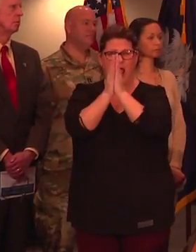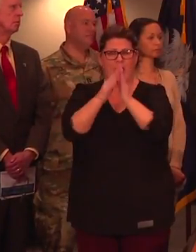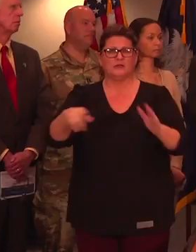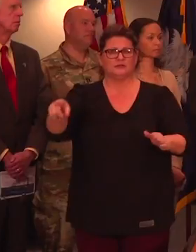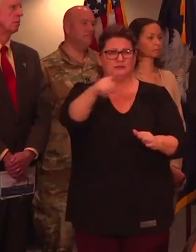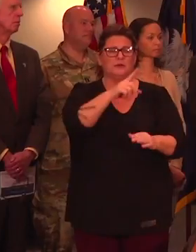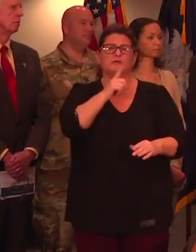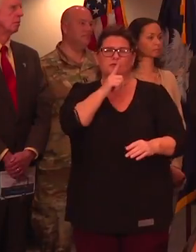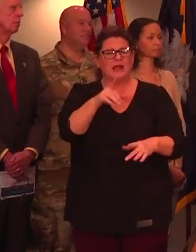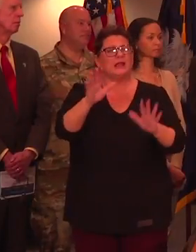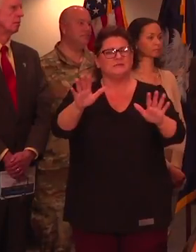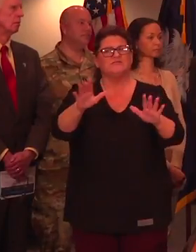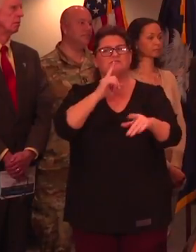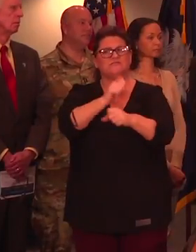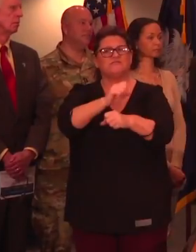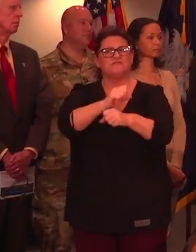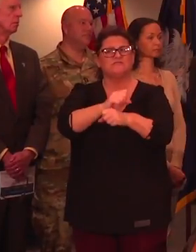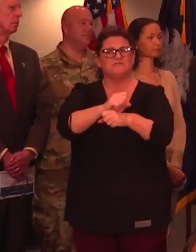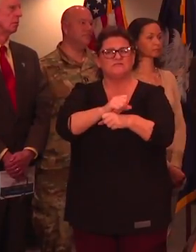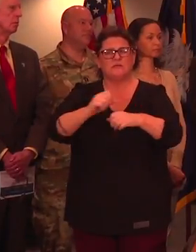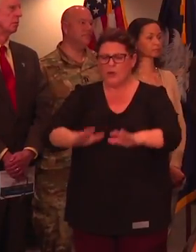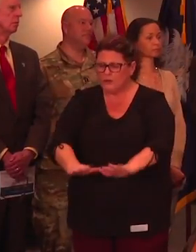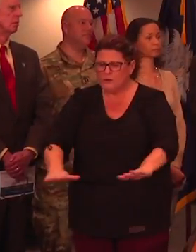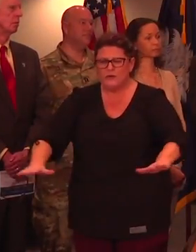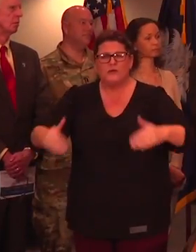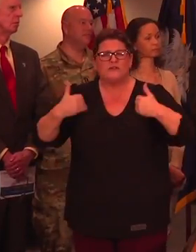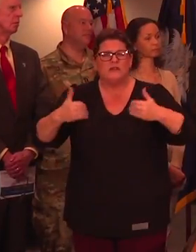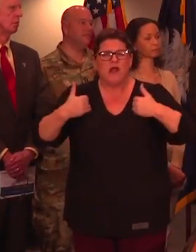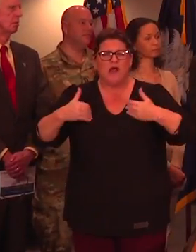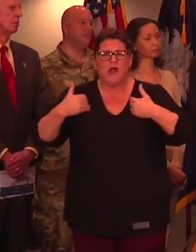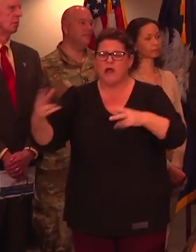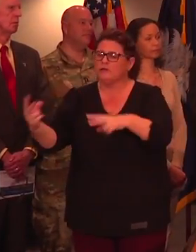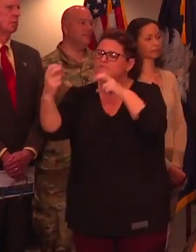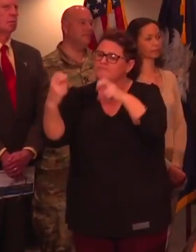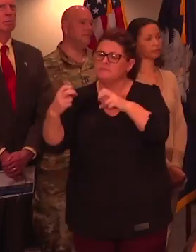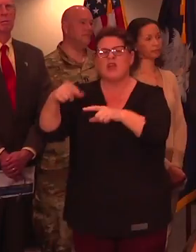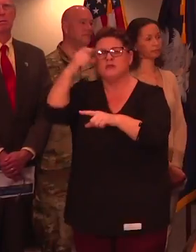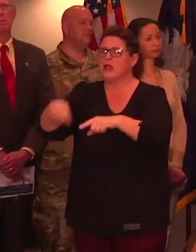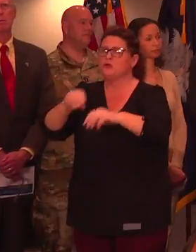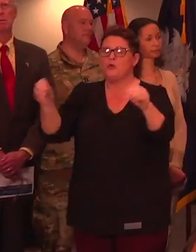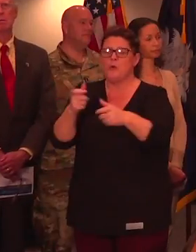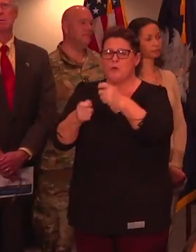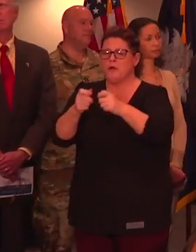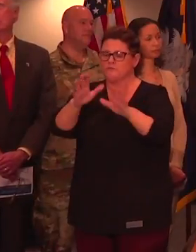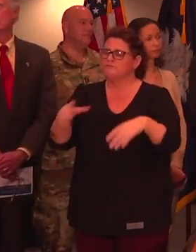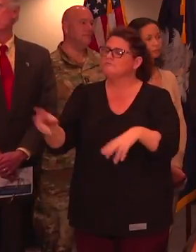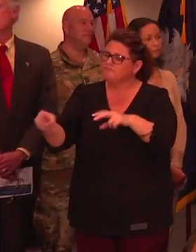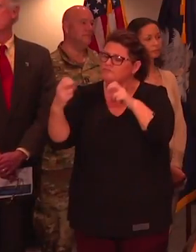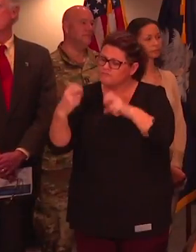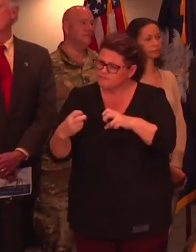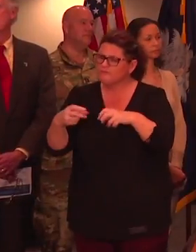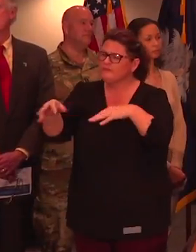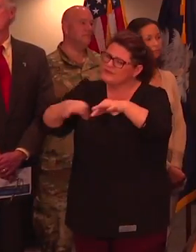time and really just talk with your, particularly your young learners. They're not on social media, so they're at home now and they may not